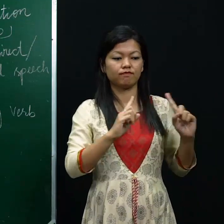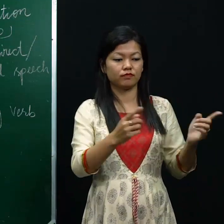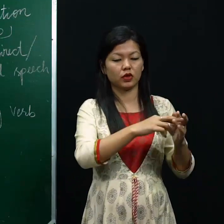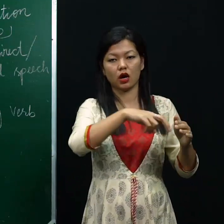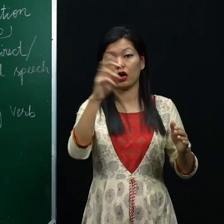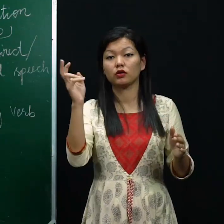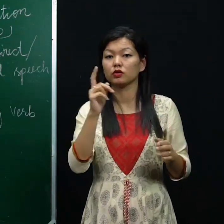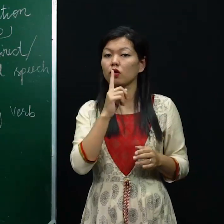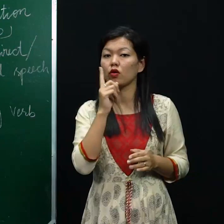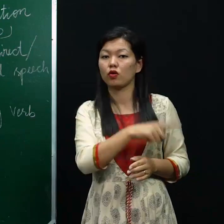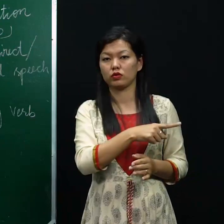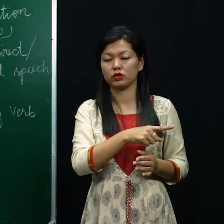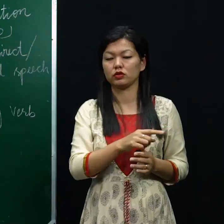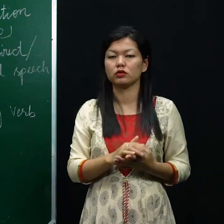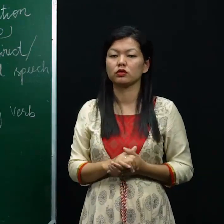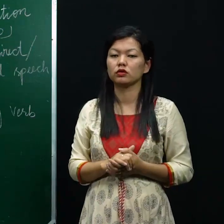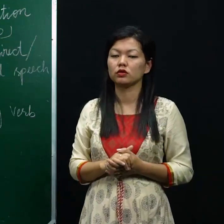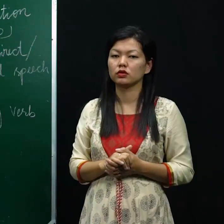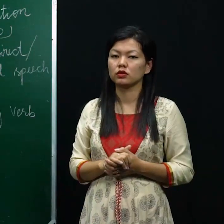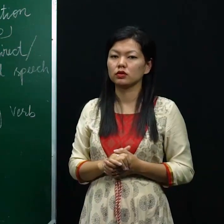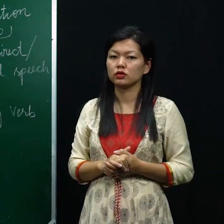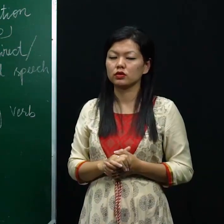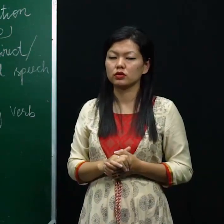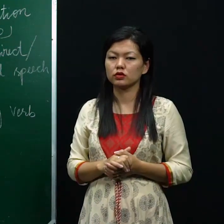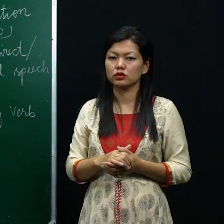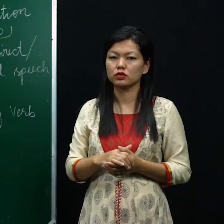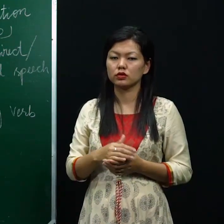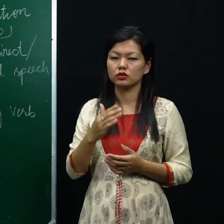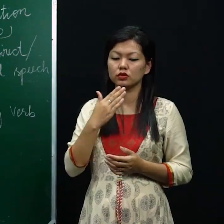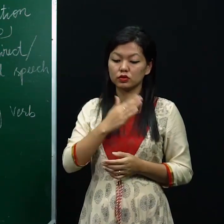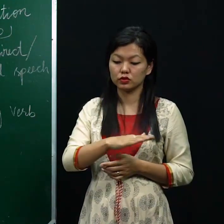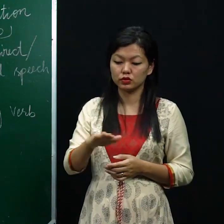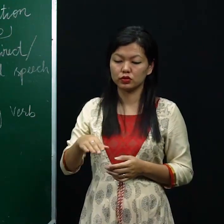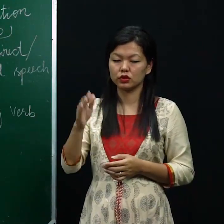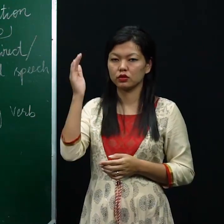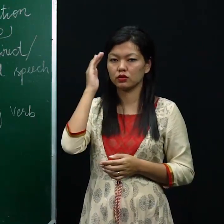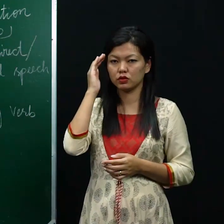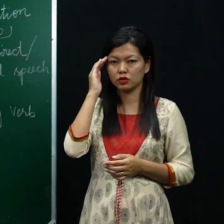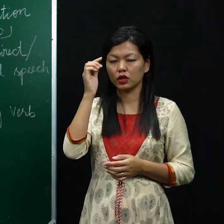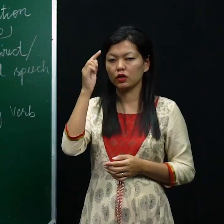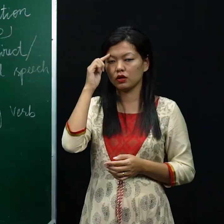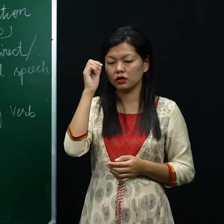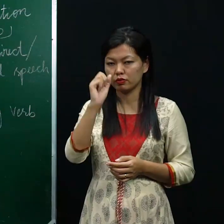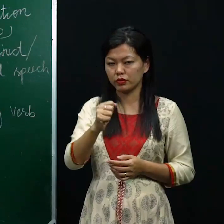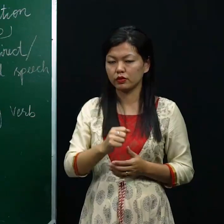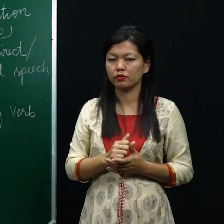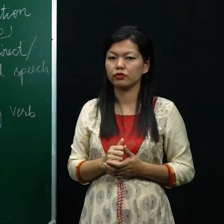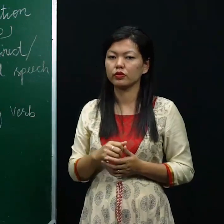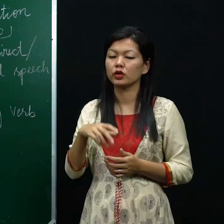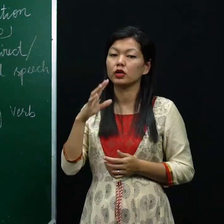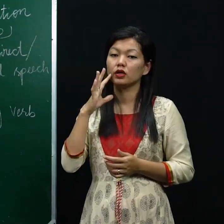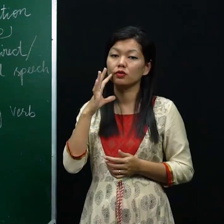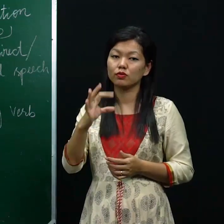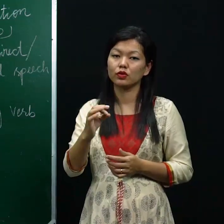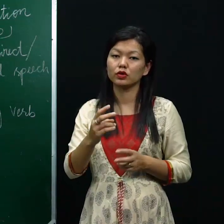easy for a student to know whether it's an order or not. So when you are doing that, I want you to remember that it is always very important